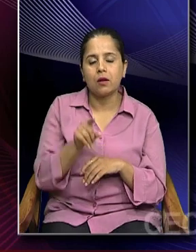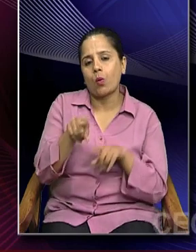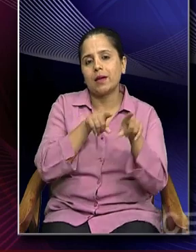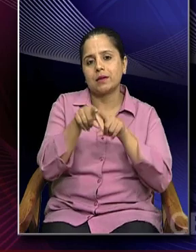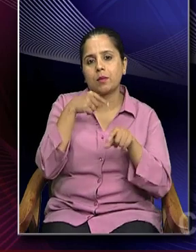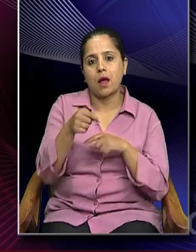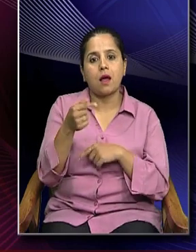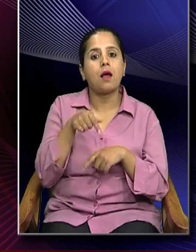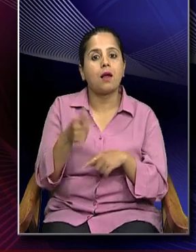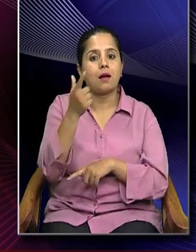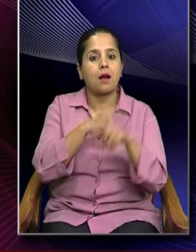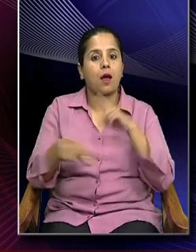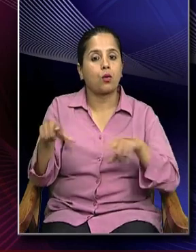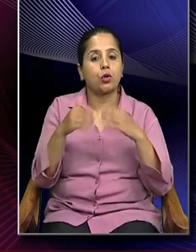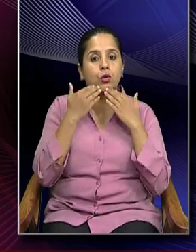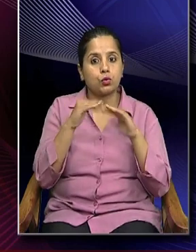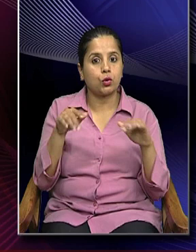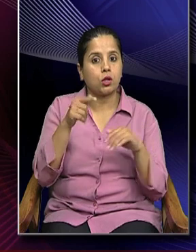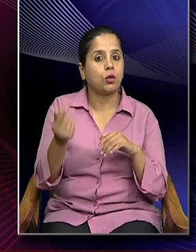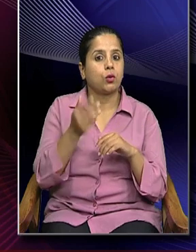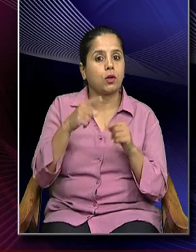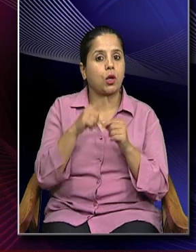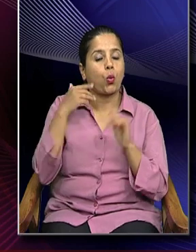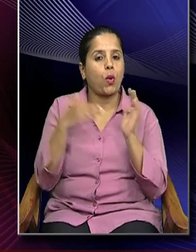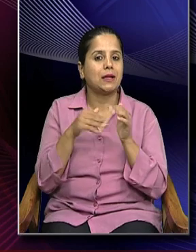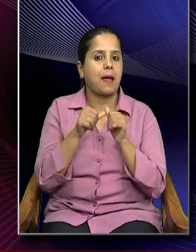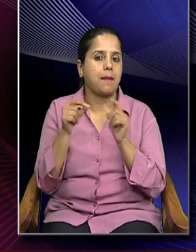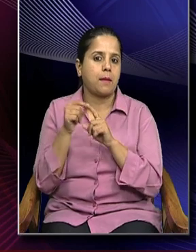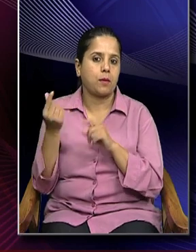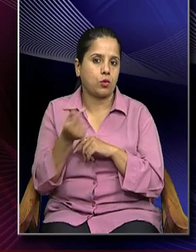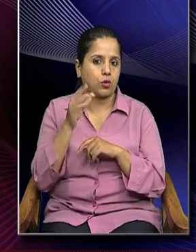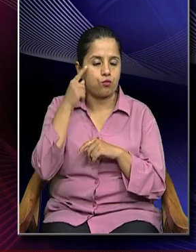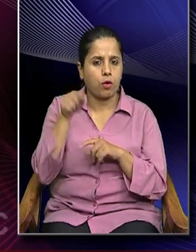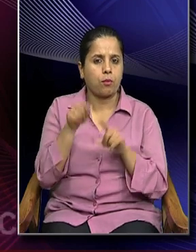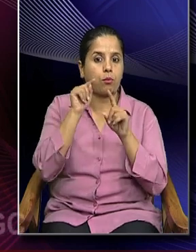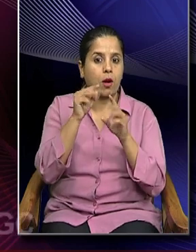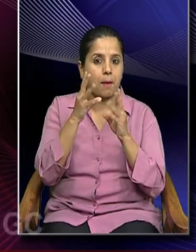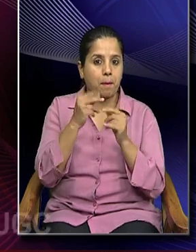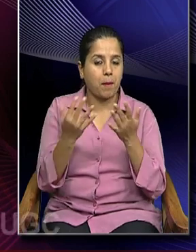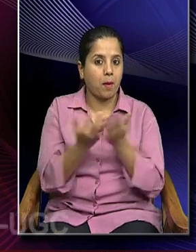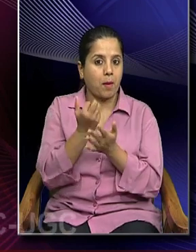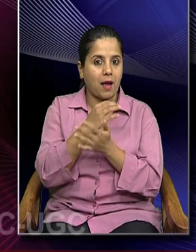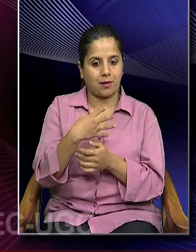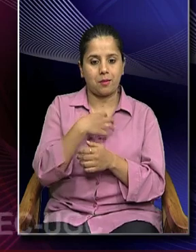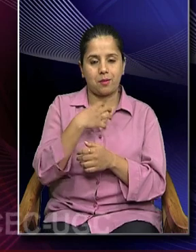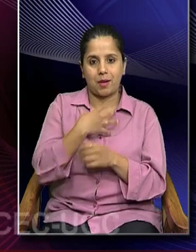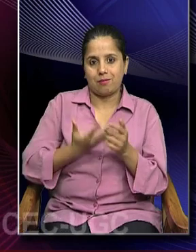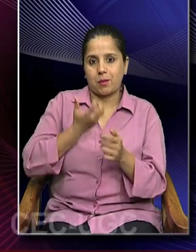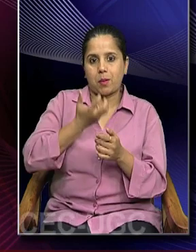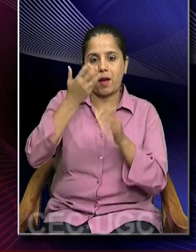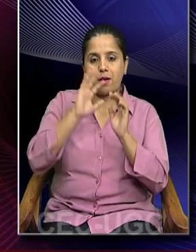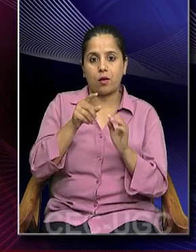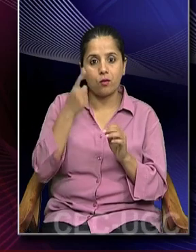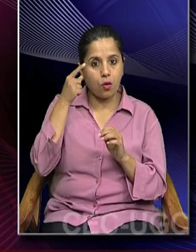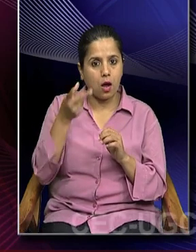the language students use a quiz app with the points and the badges to reinforce